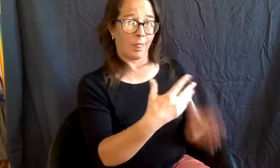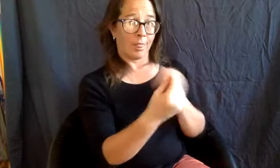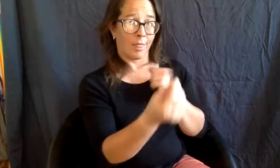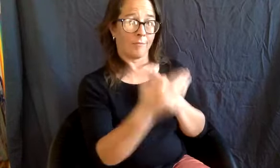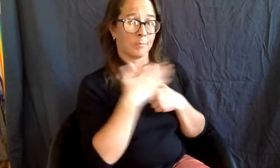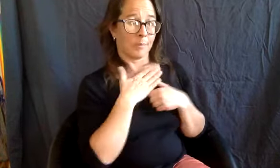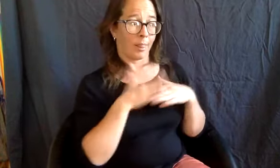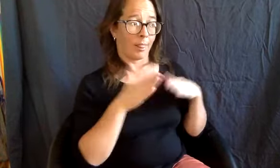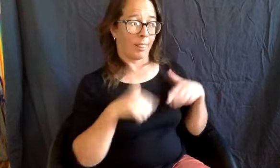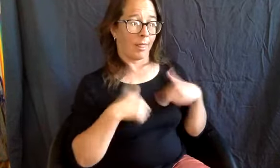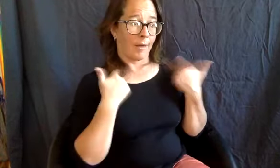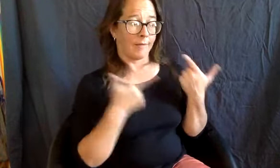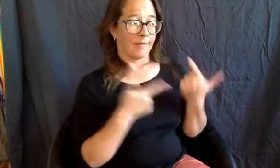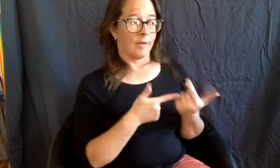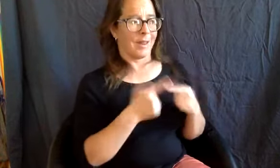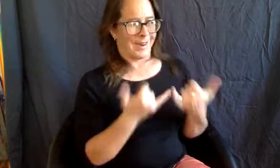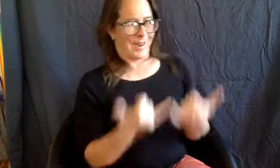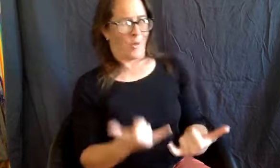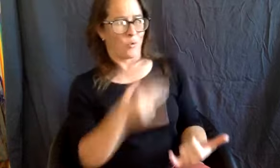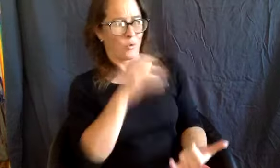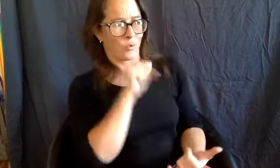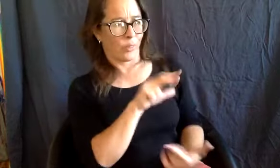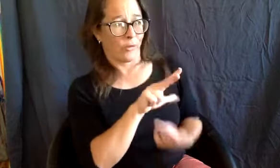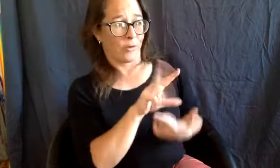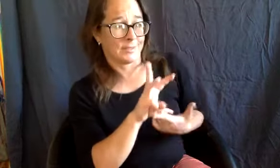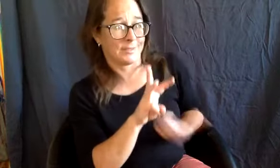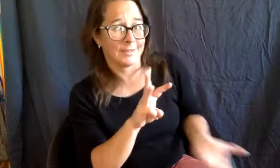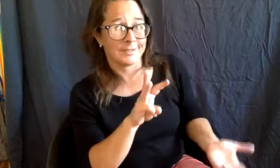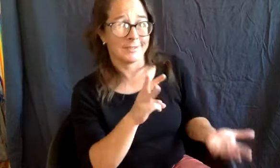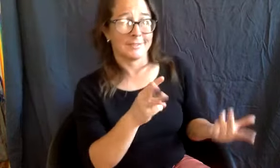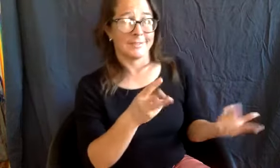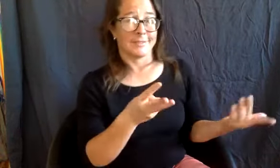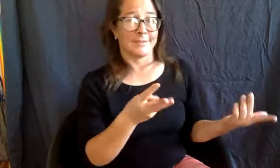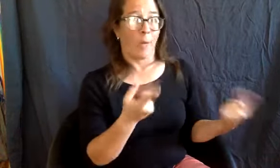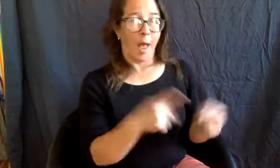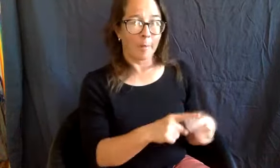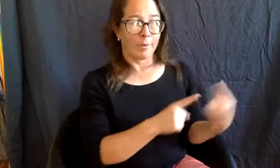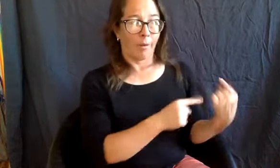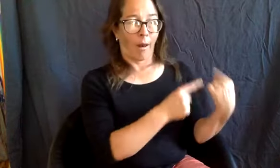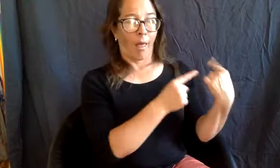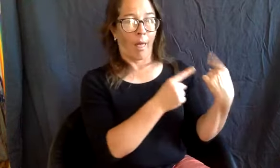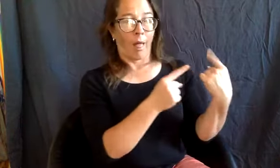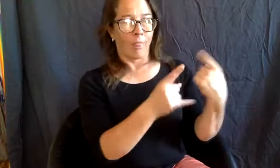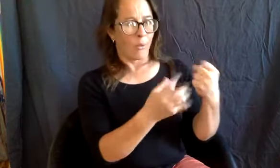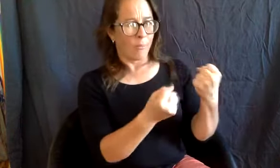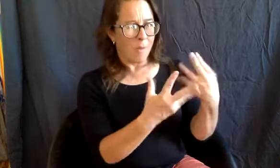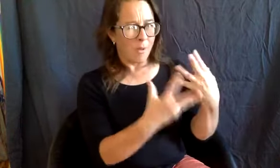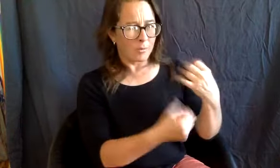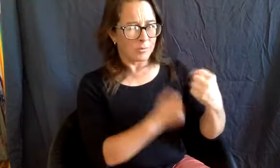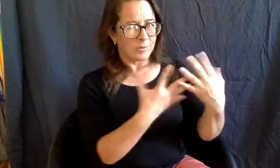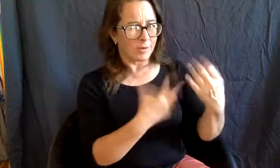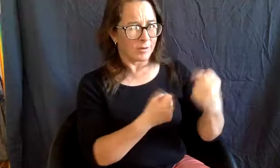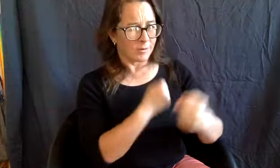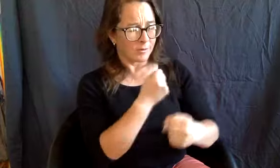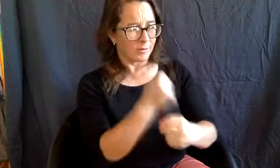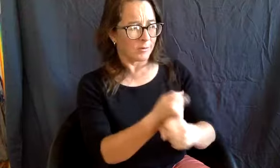my mom and started making my amends for dealing drugs out of her house and all the lies I told and all that kind of stuff. And she said, "Earl, I really don't care too much about